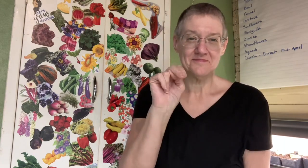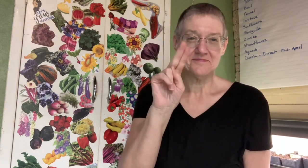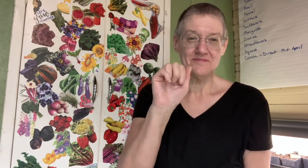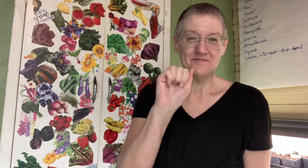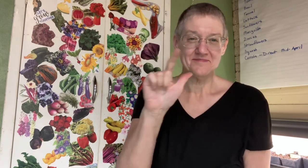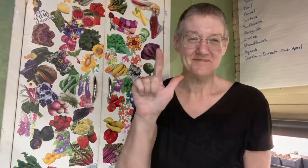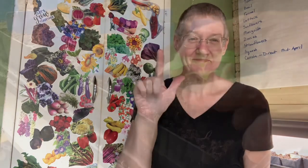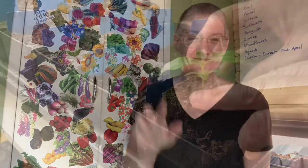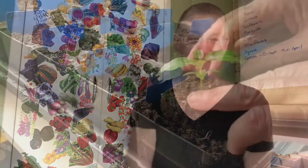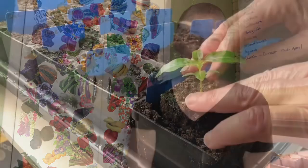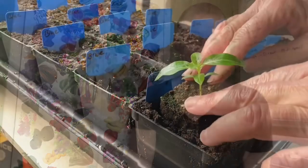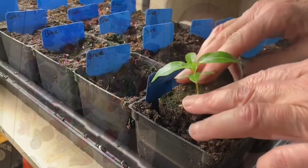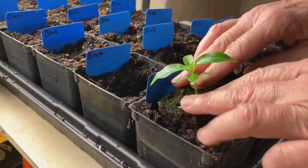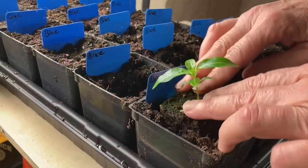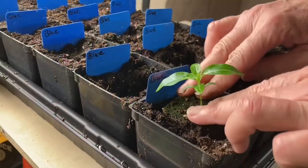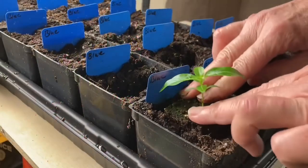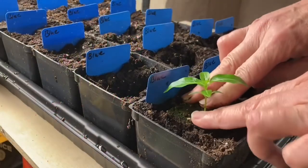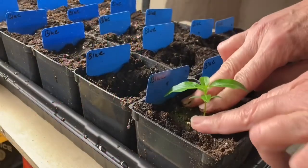an annual.